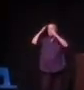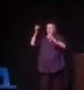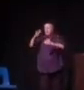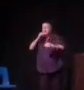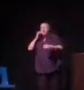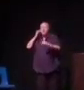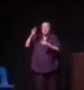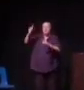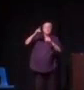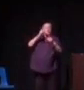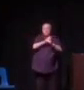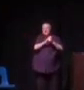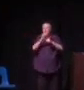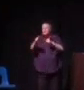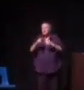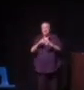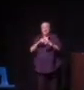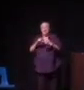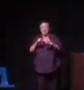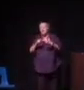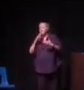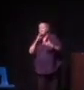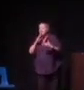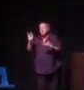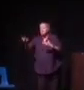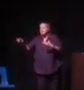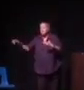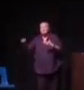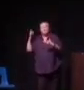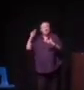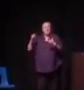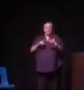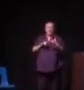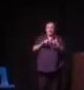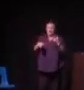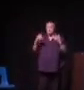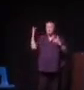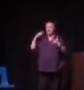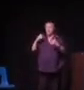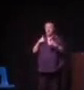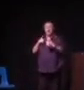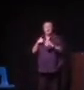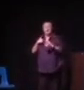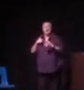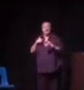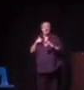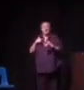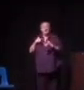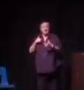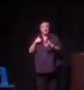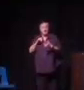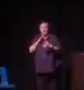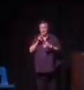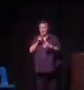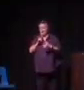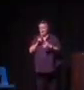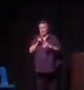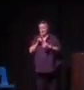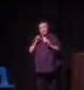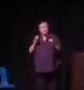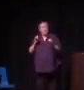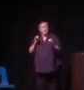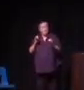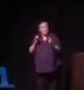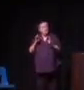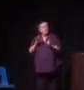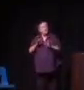there, you can see the flames with the firefighters right there on that ridge top as the fire comes up on the back side. You